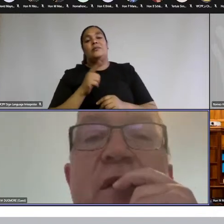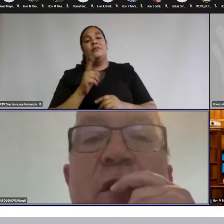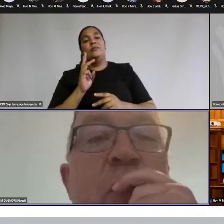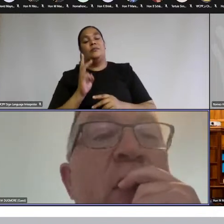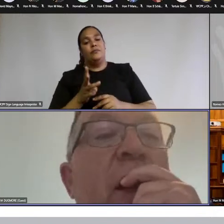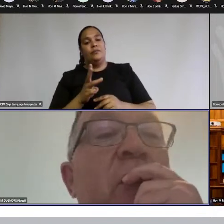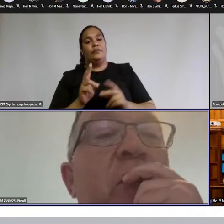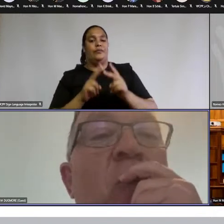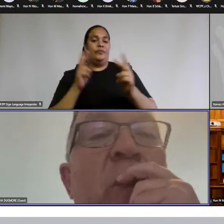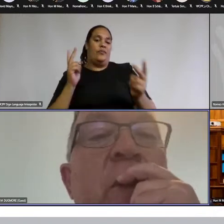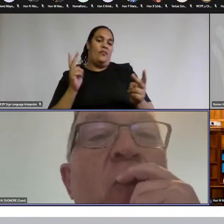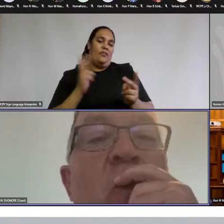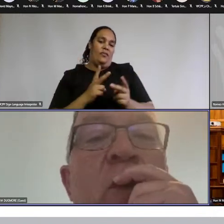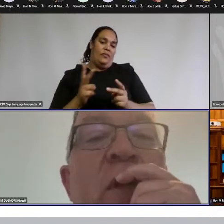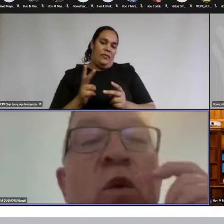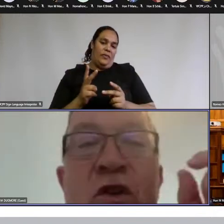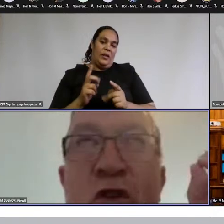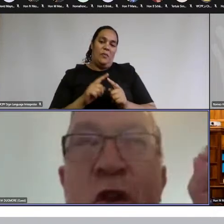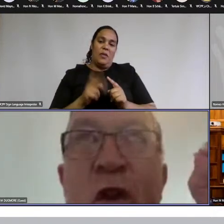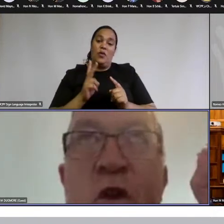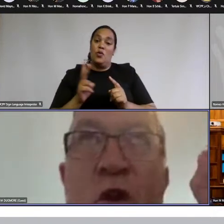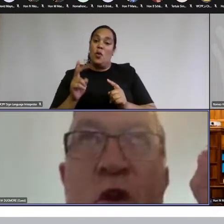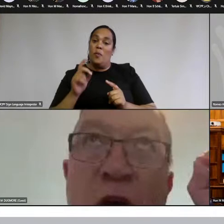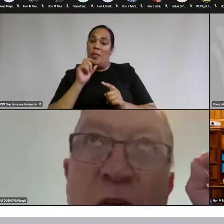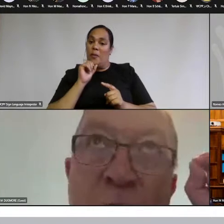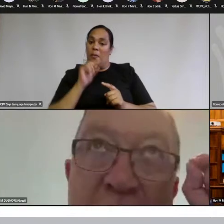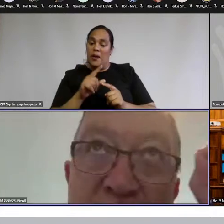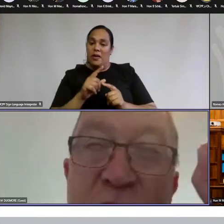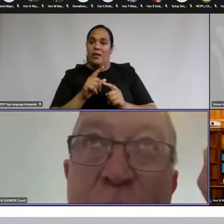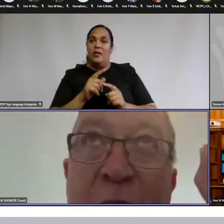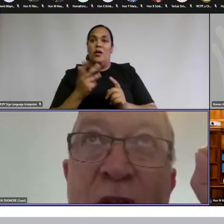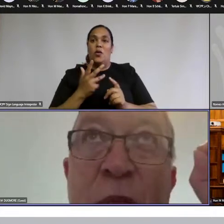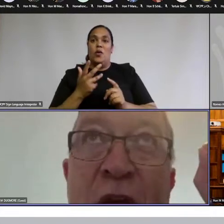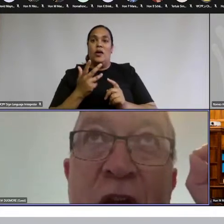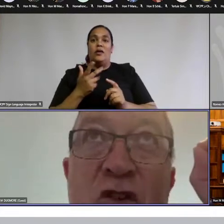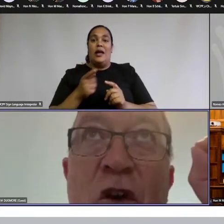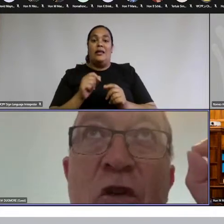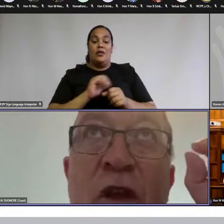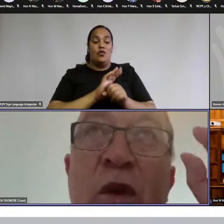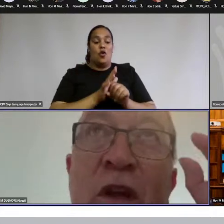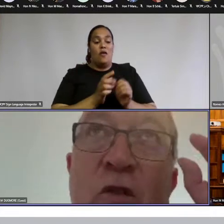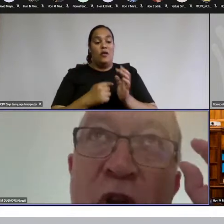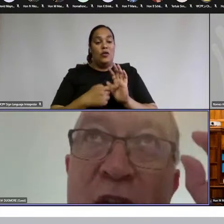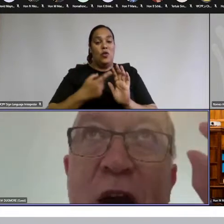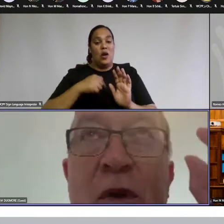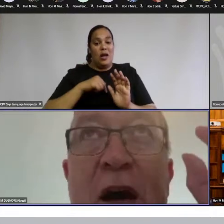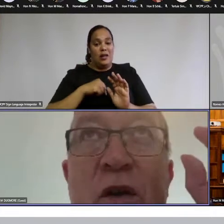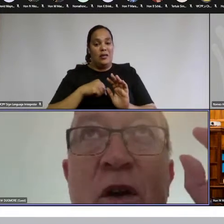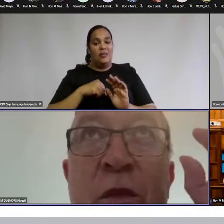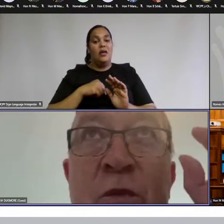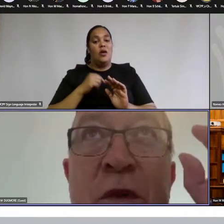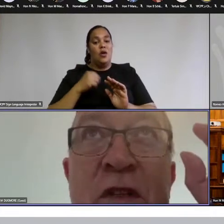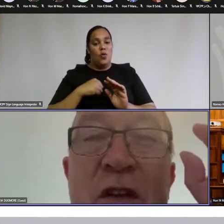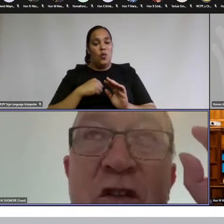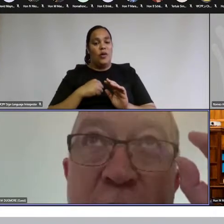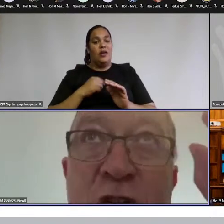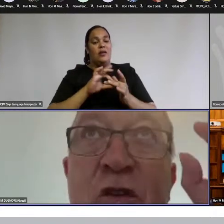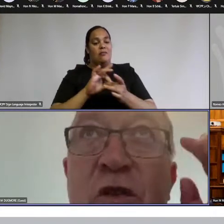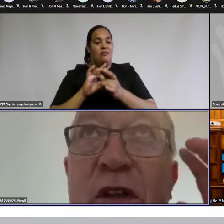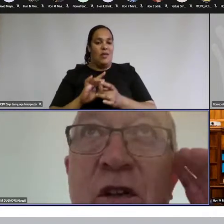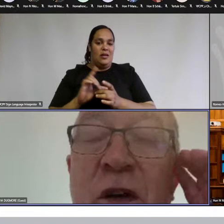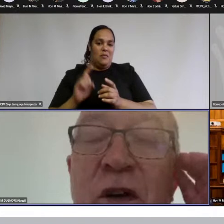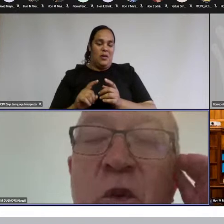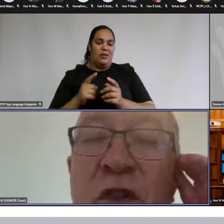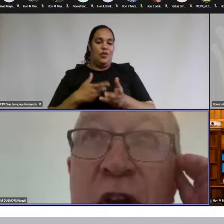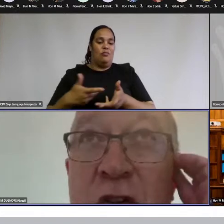be a different kind of a normal in which, as this pandemic has shown, that we redouble our commitments, especially